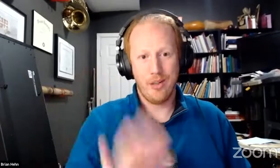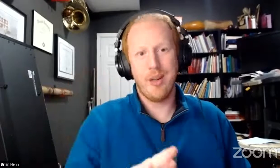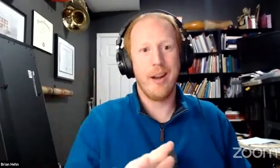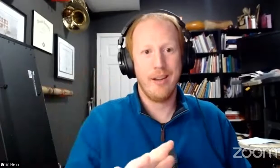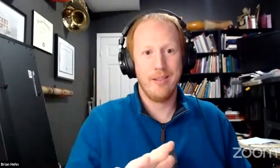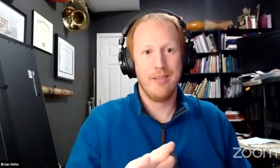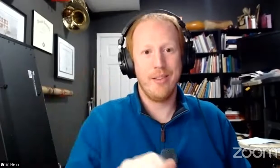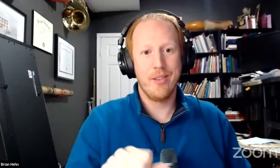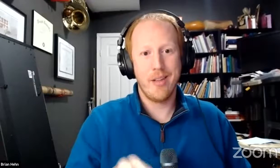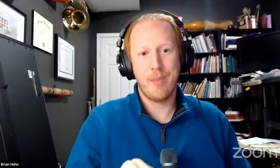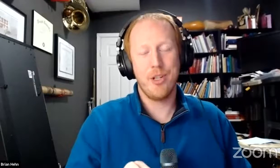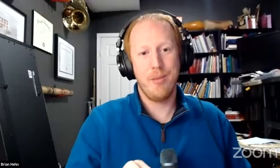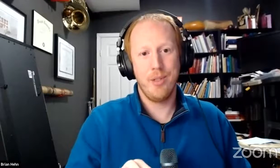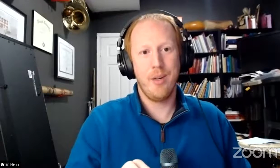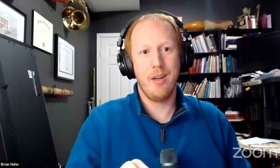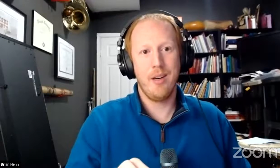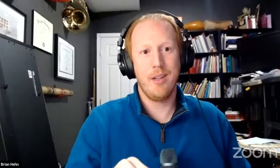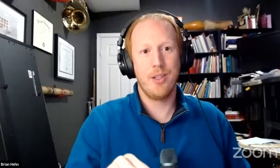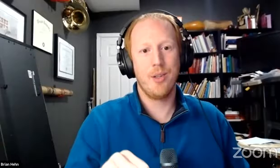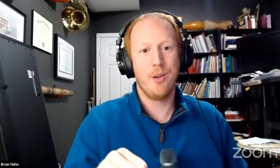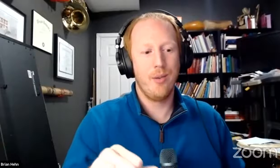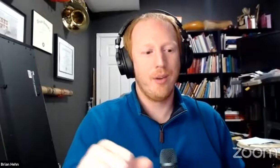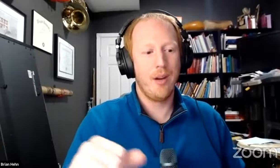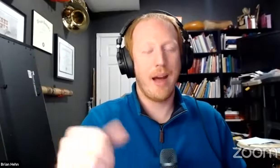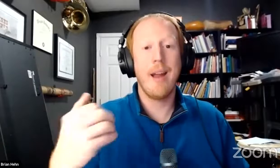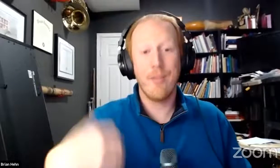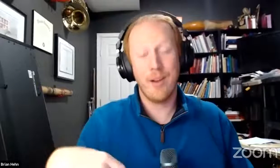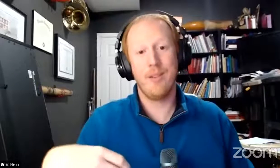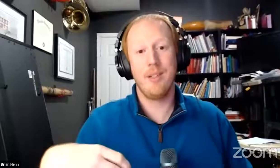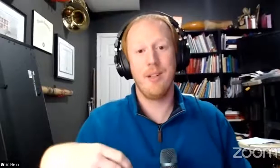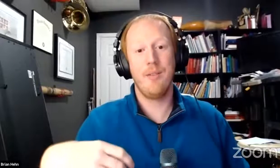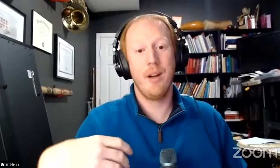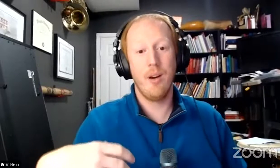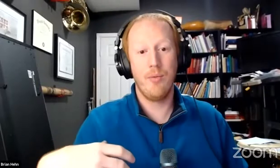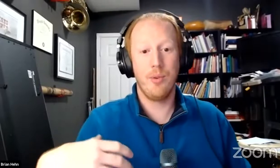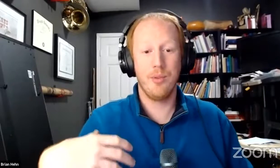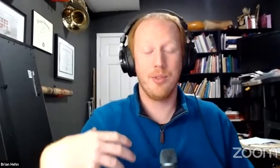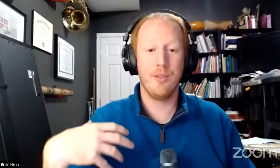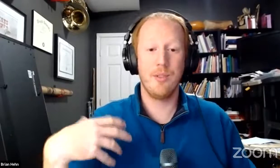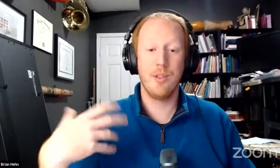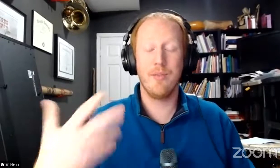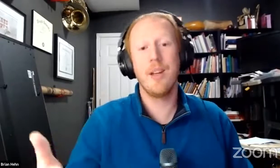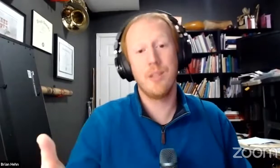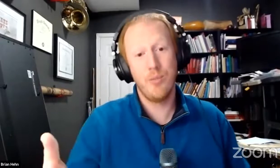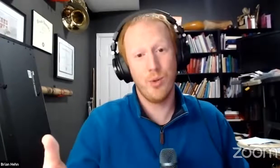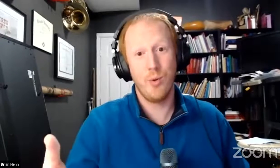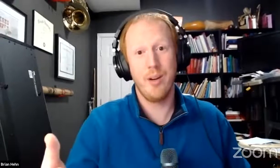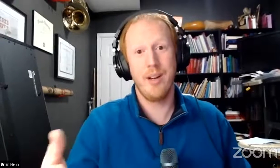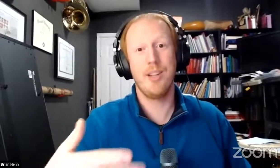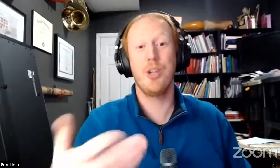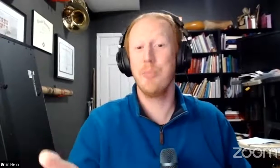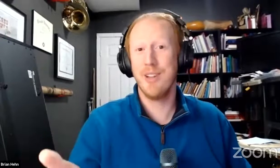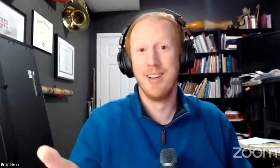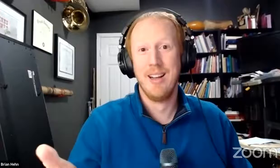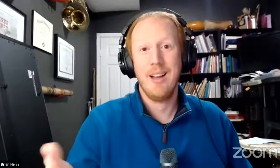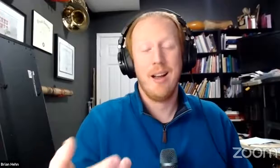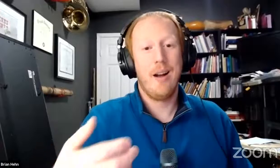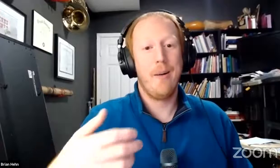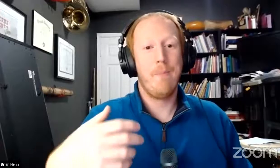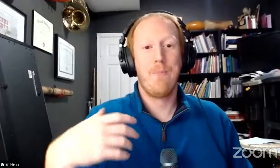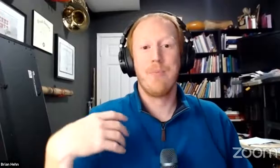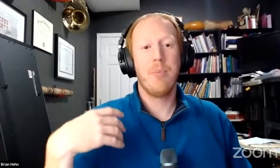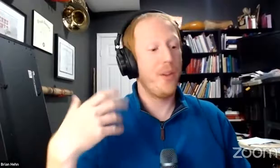So I thought it would be really fun to expand the project to include more songs and more students and to be able to give them that opportunity